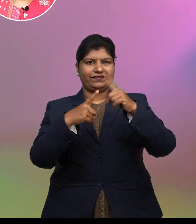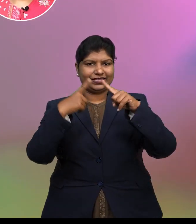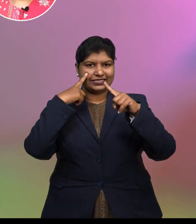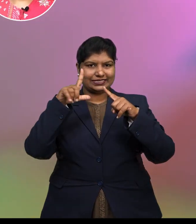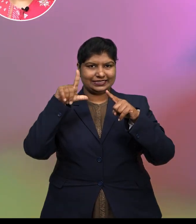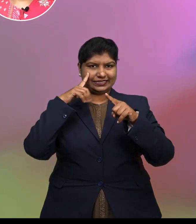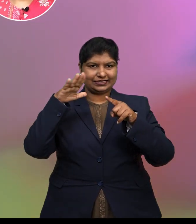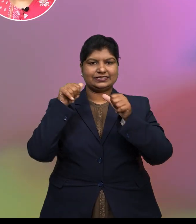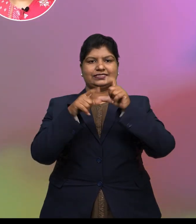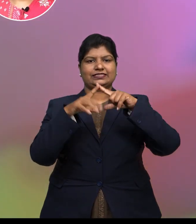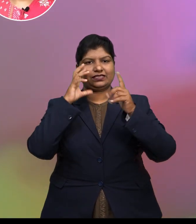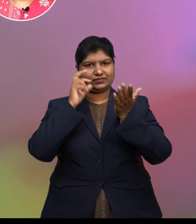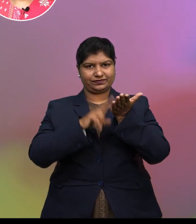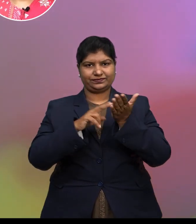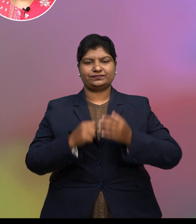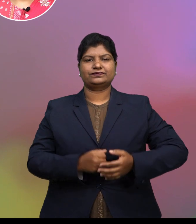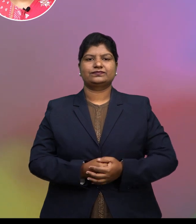Fertilization.